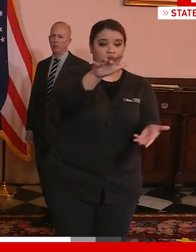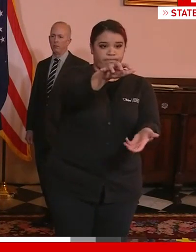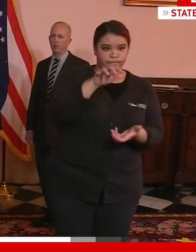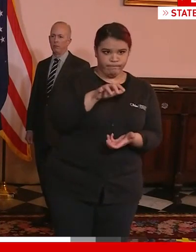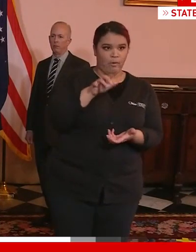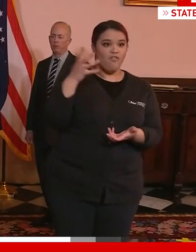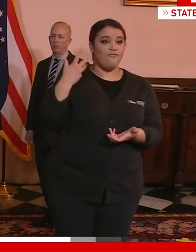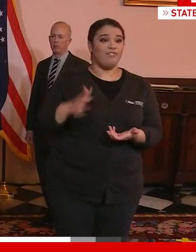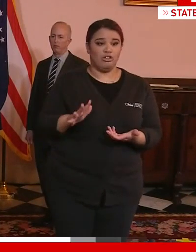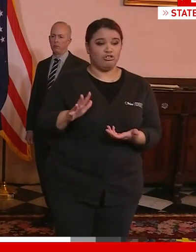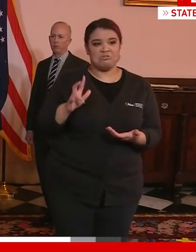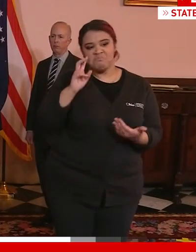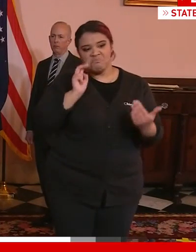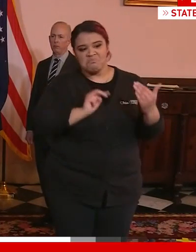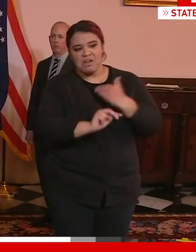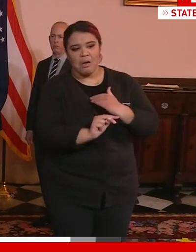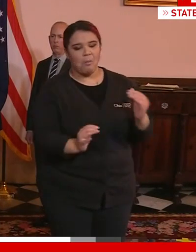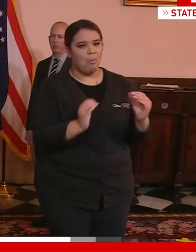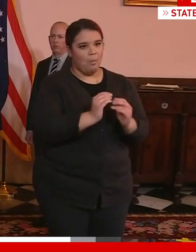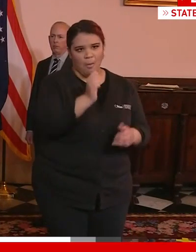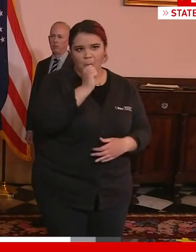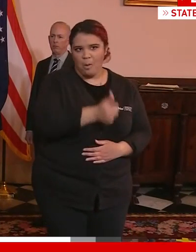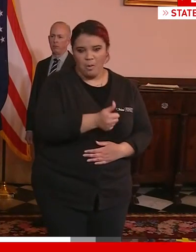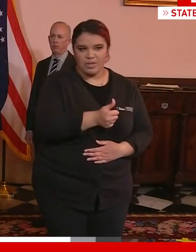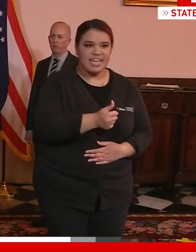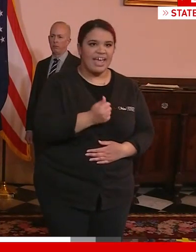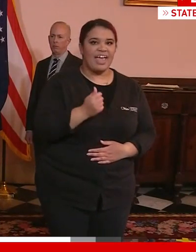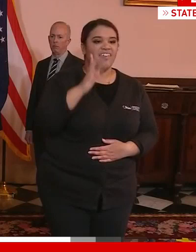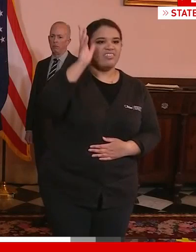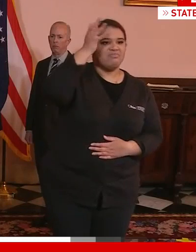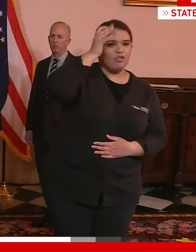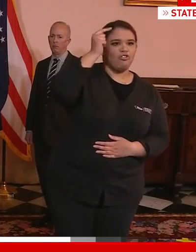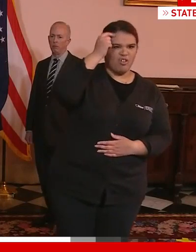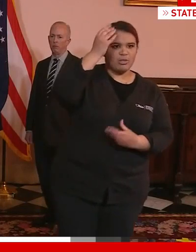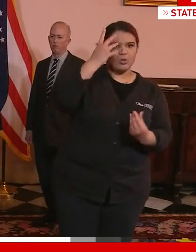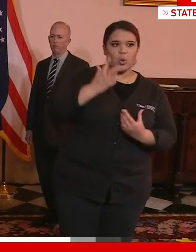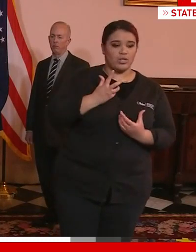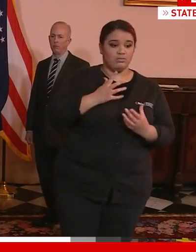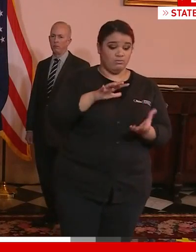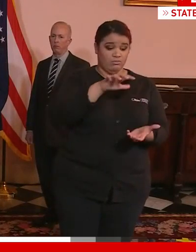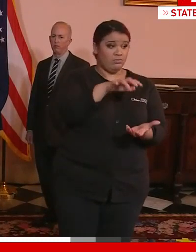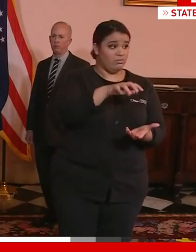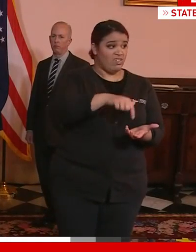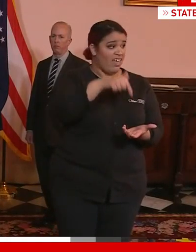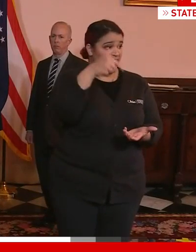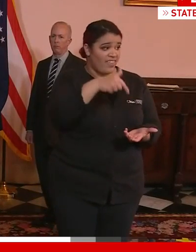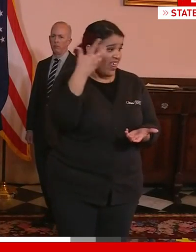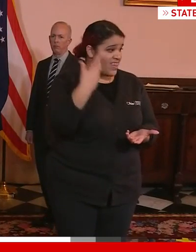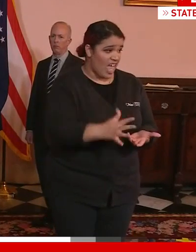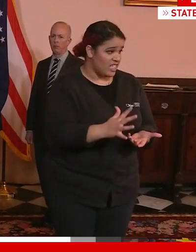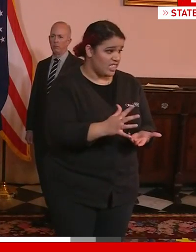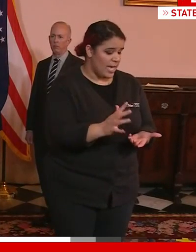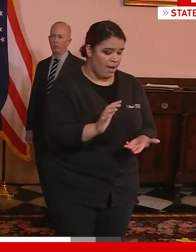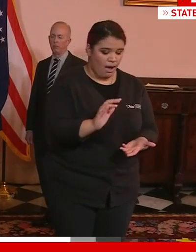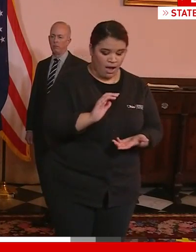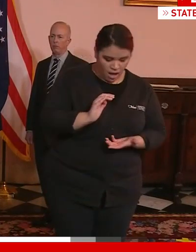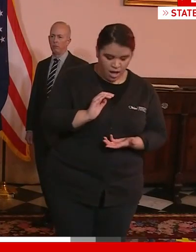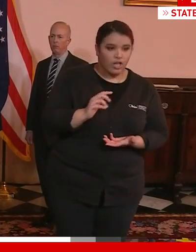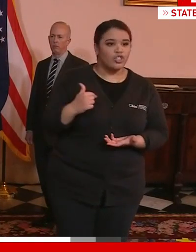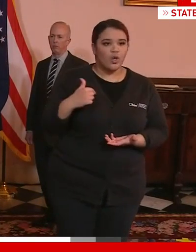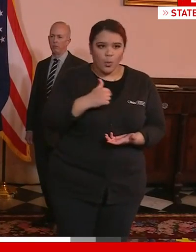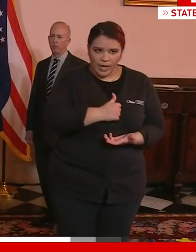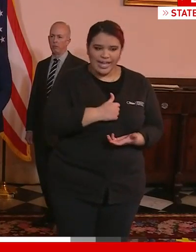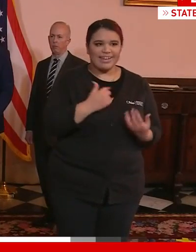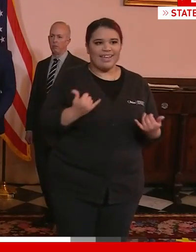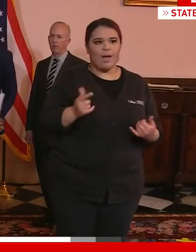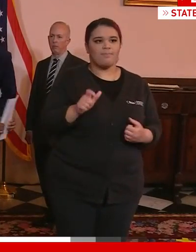us receiving anything additional. They have communicated that as such. And so we are just going to have to work together on those conservation steps. Thank you